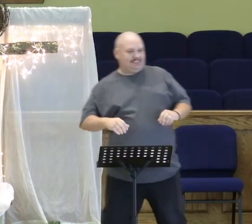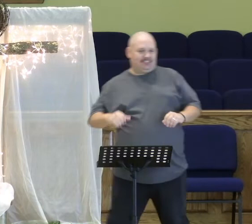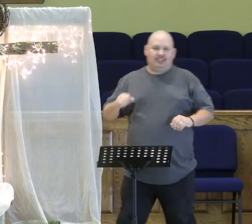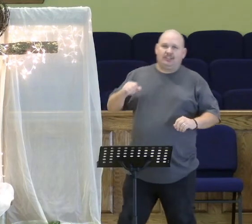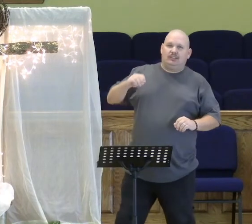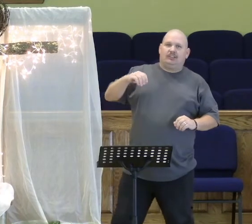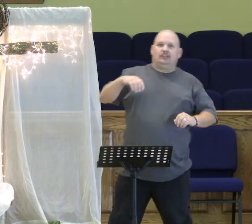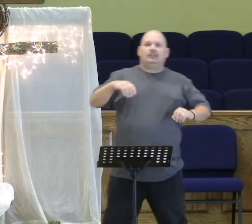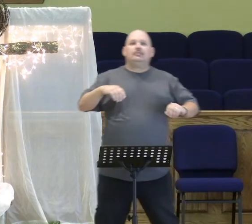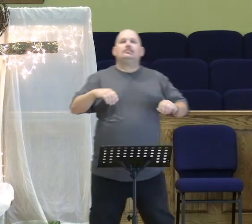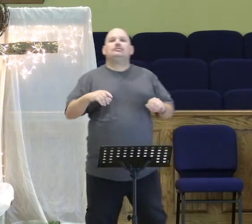with me. Copy me, okay?